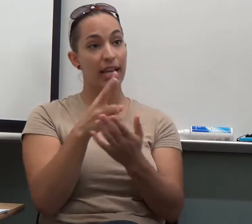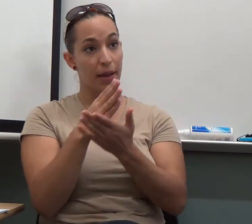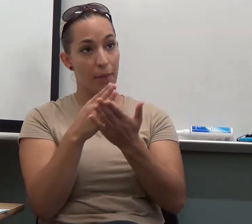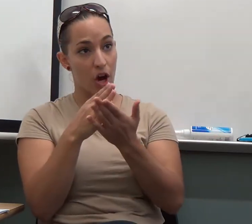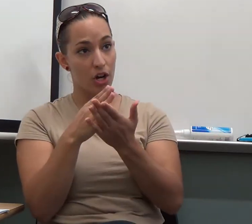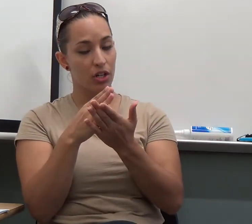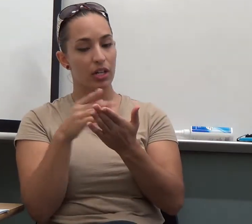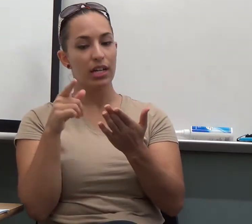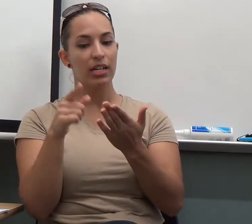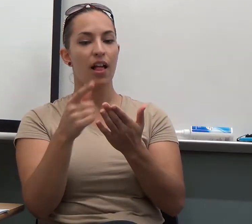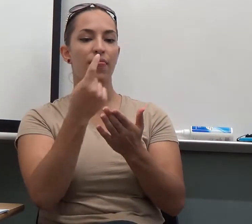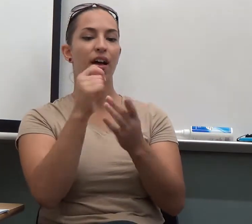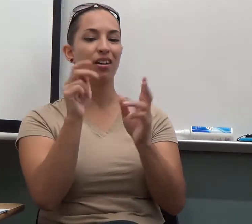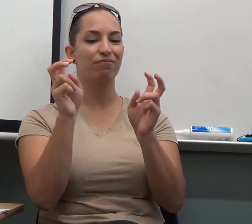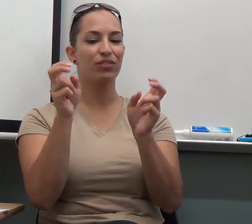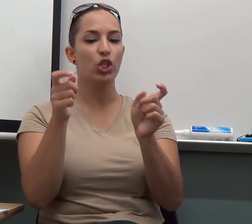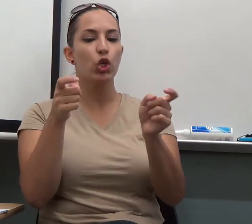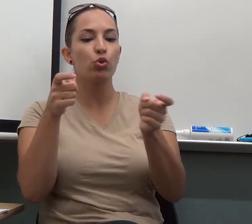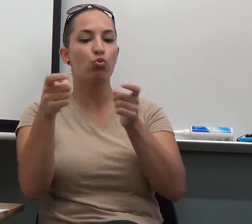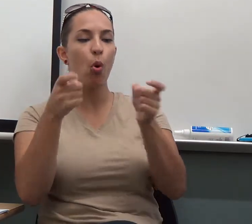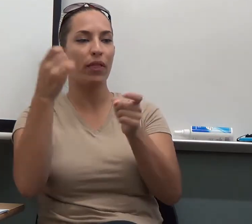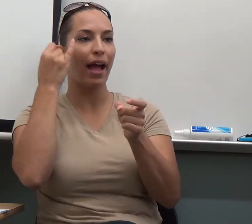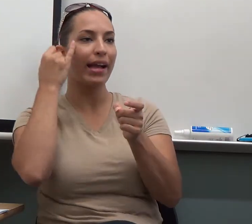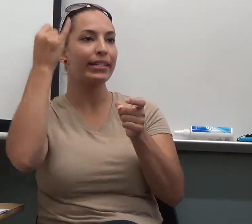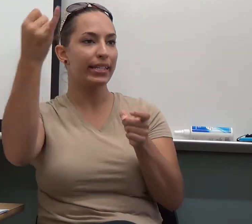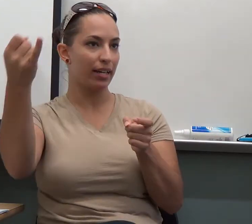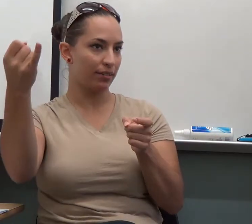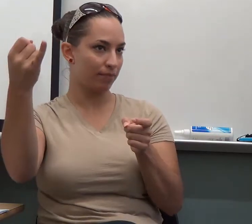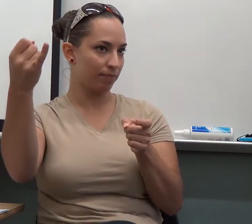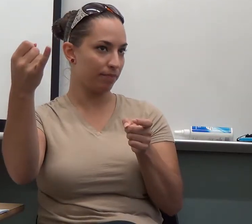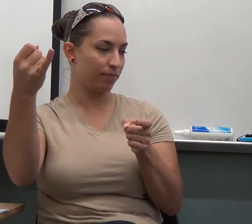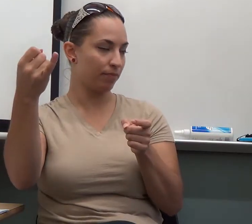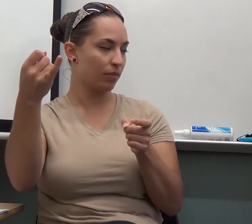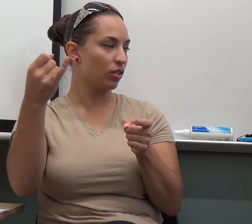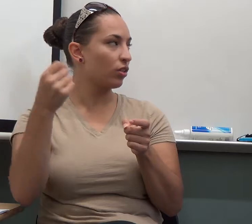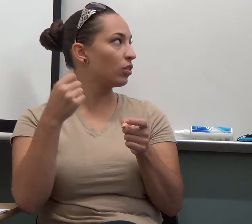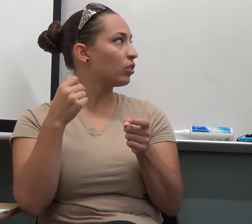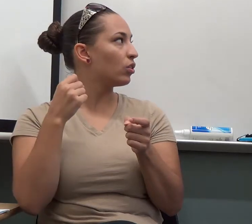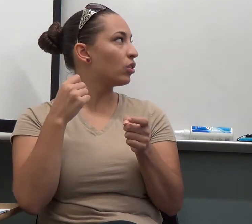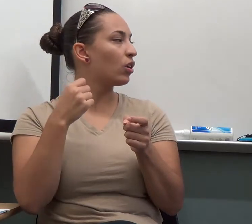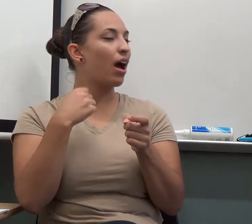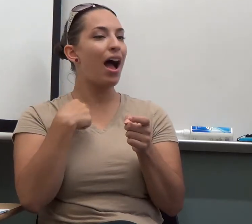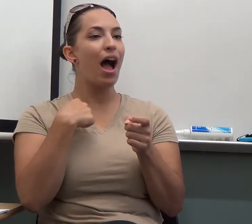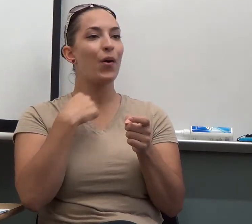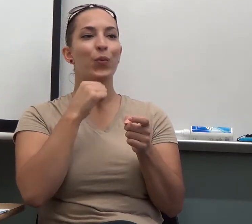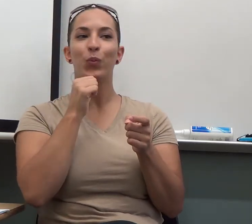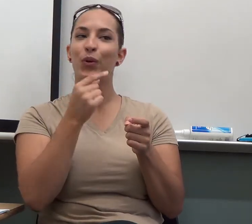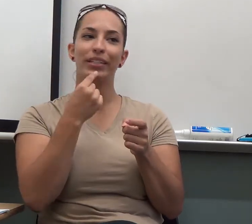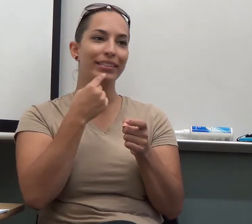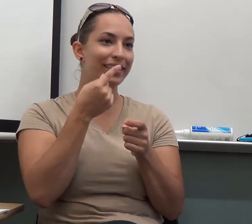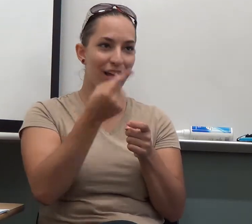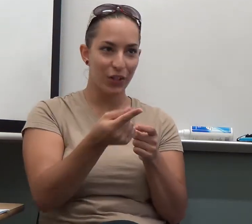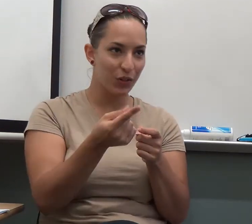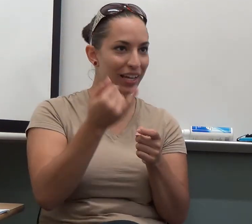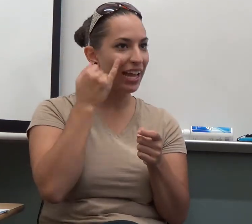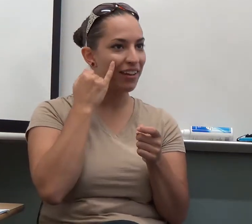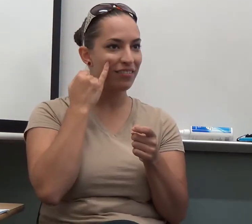called the controlling idea. Now, I wouldn't tell you something if I didn't give you a definition. So the